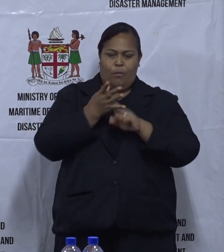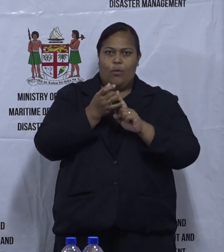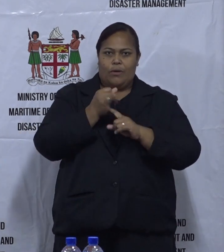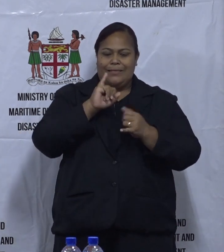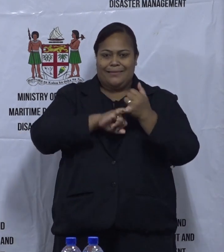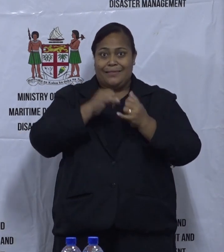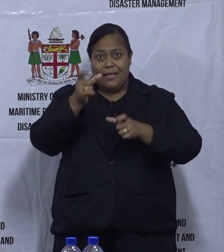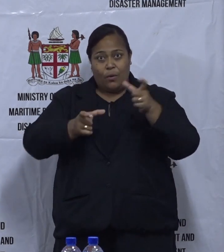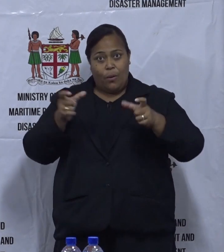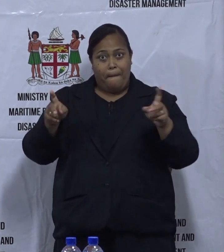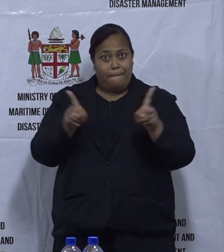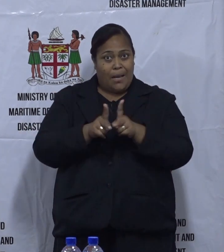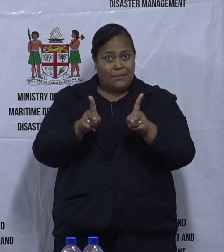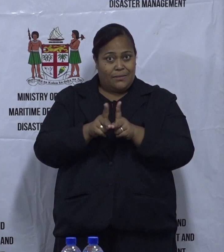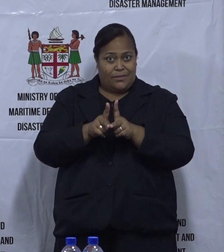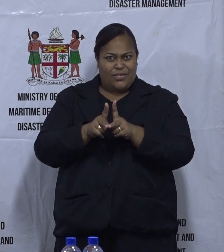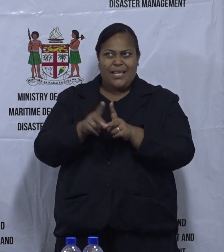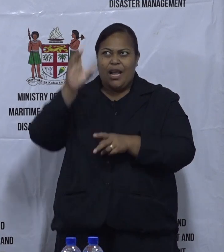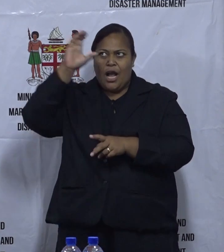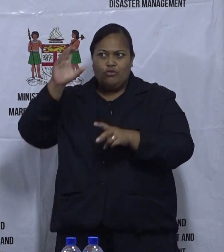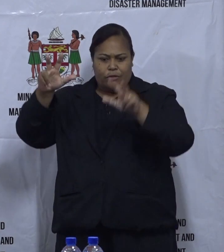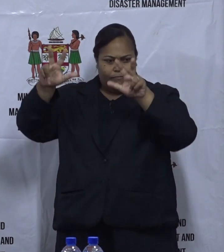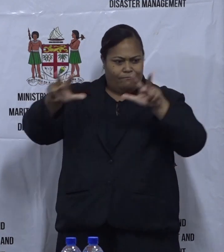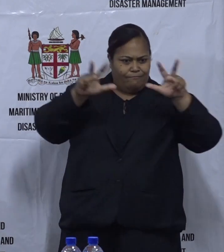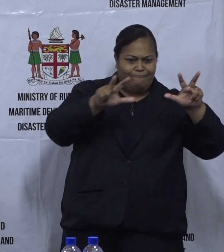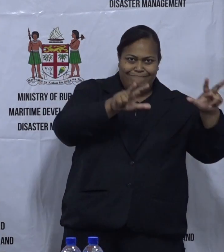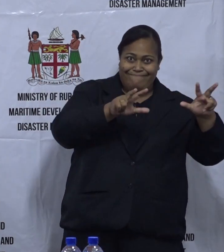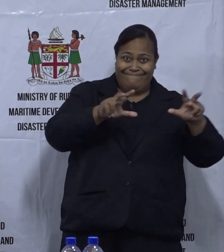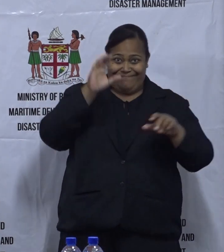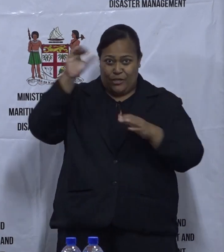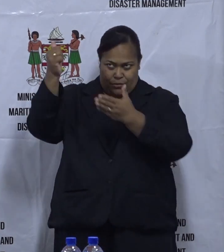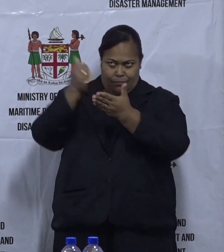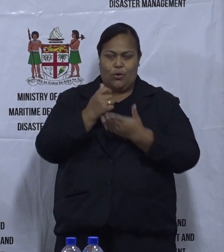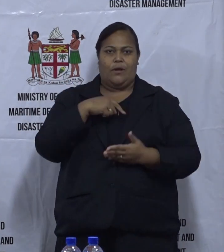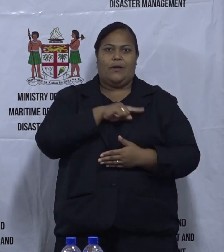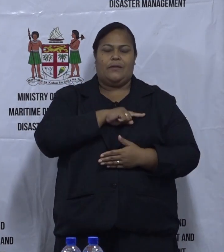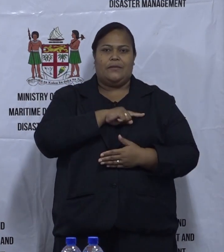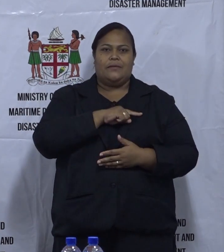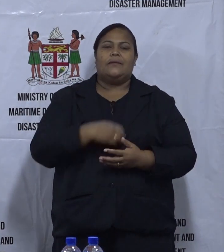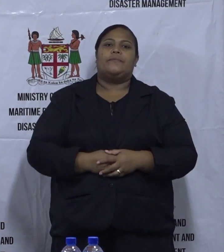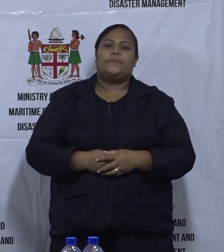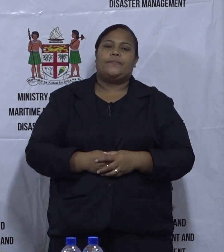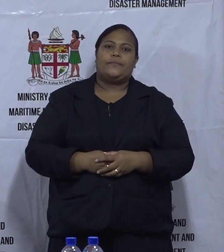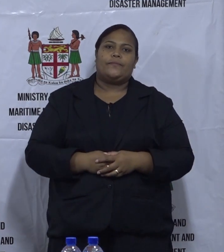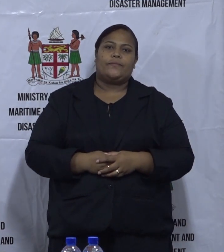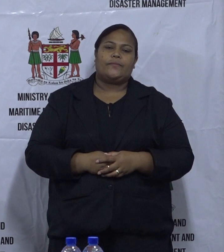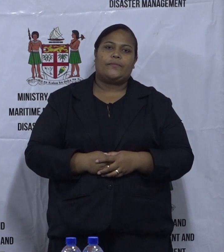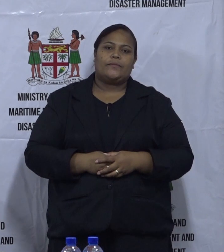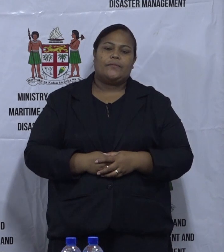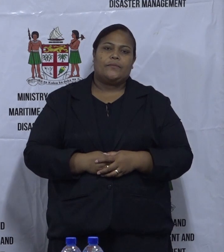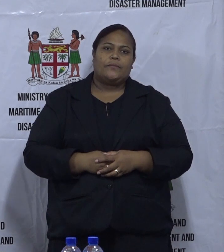partners, particularly at the bilateral level, and of course the multilateral agencies. But definitely they are